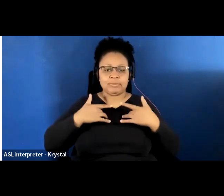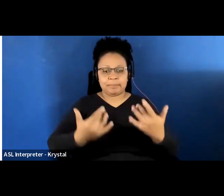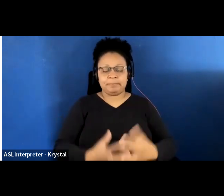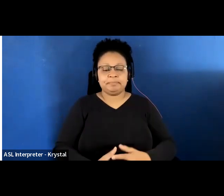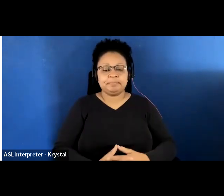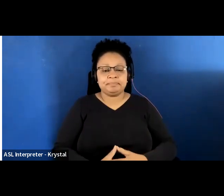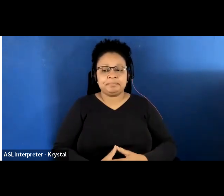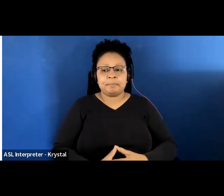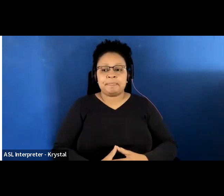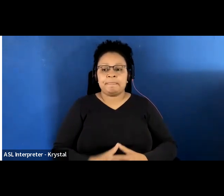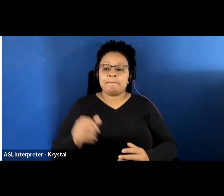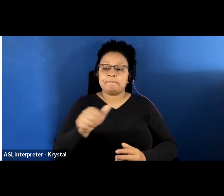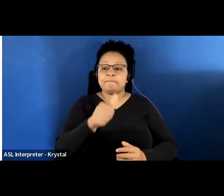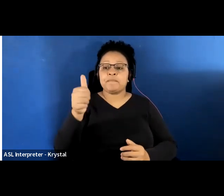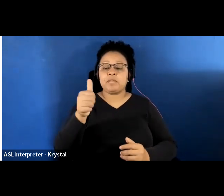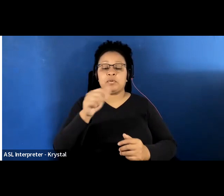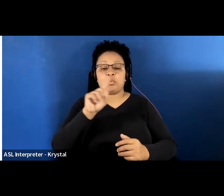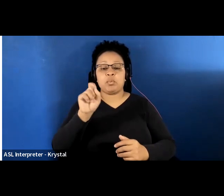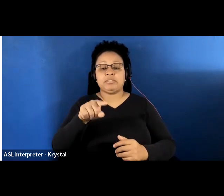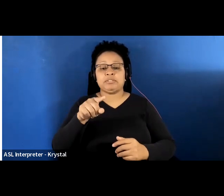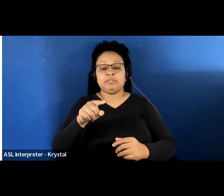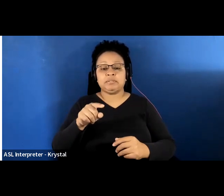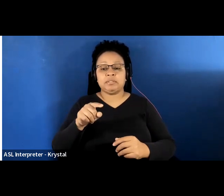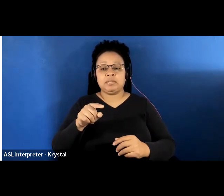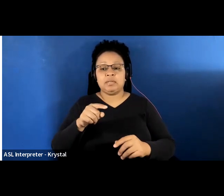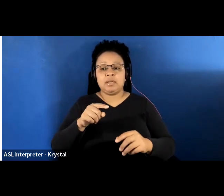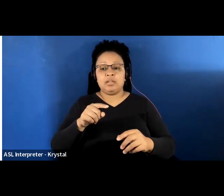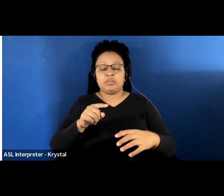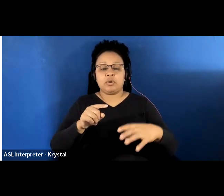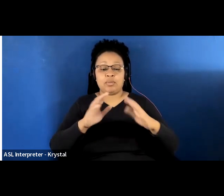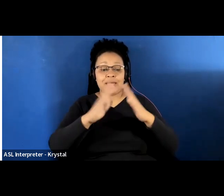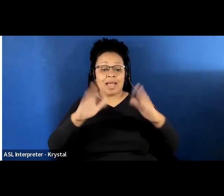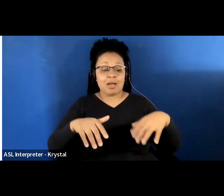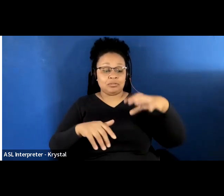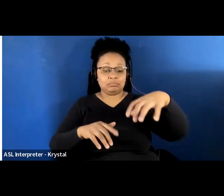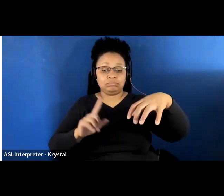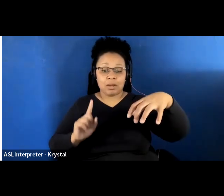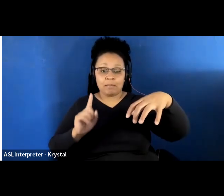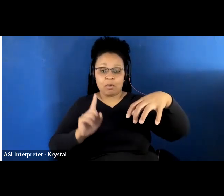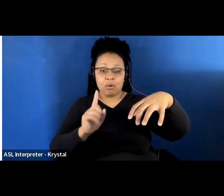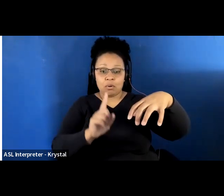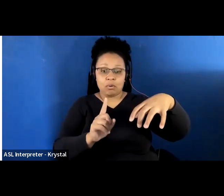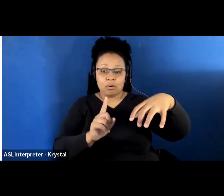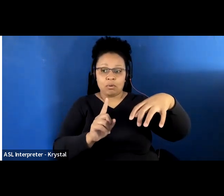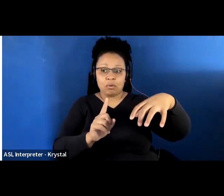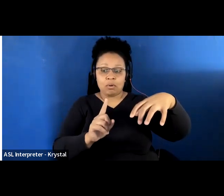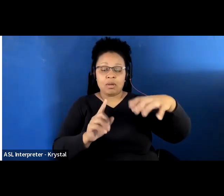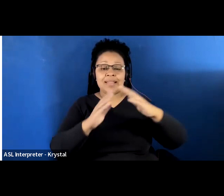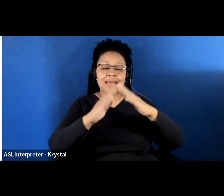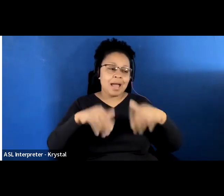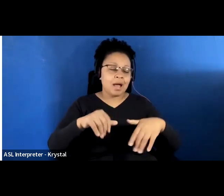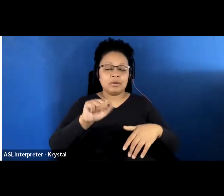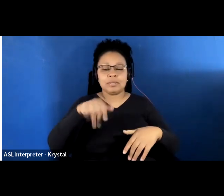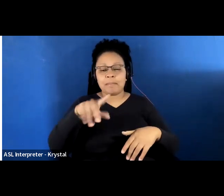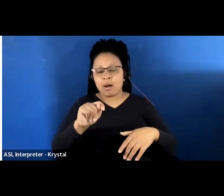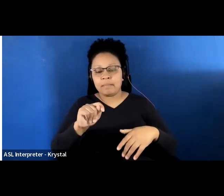Other questions around approaching the house? You're planning for that, and the house, the apartment,